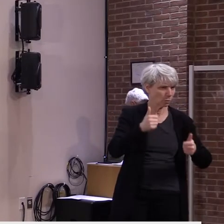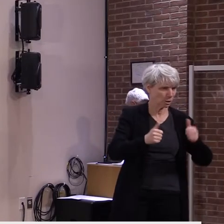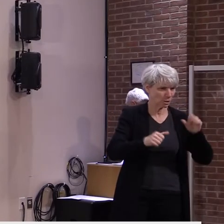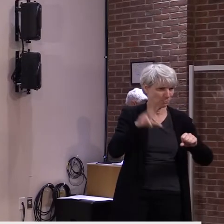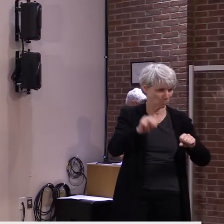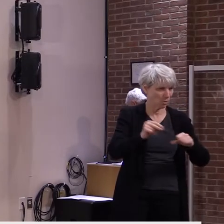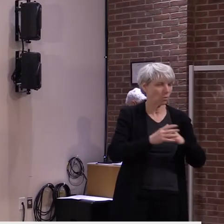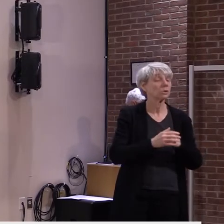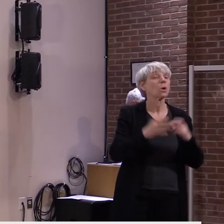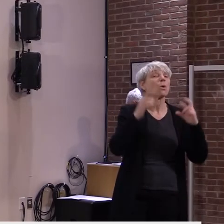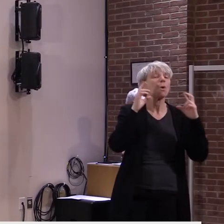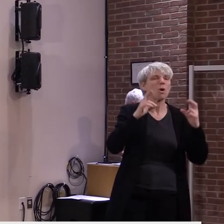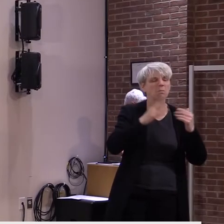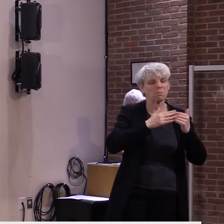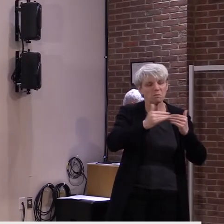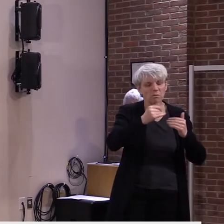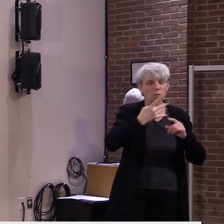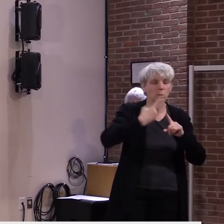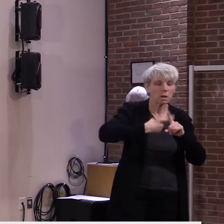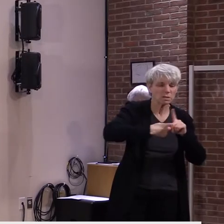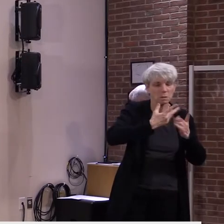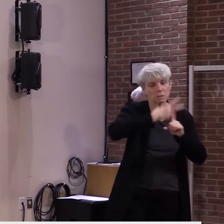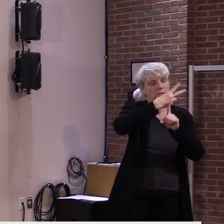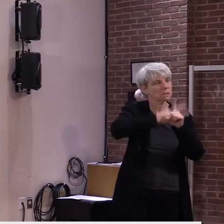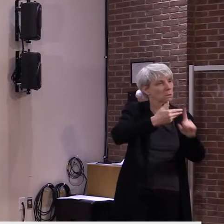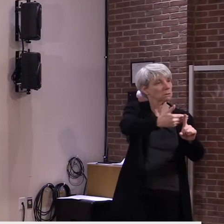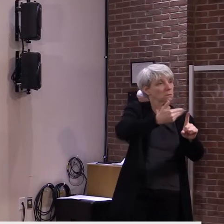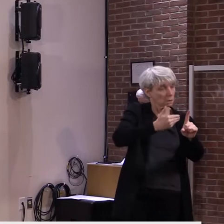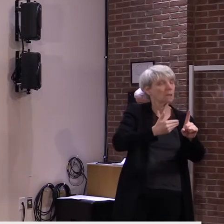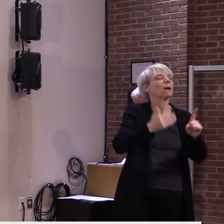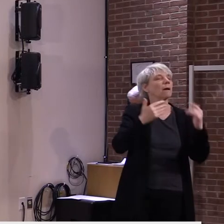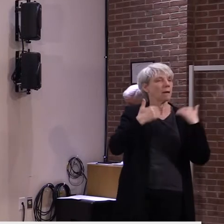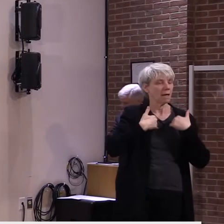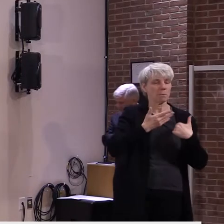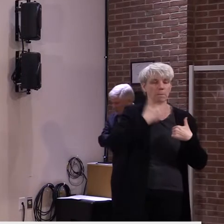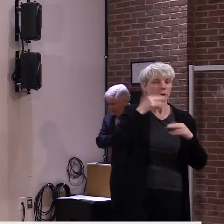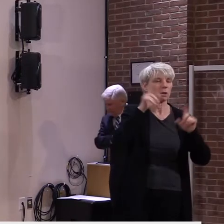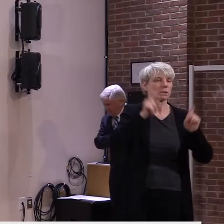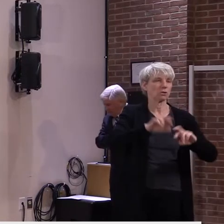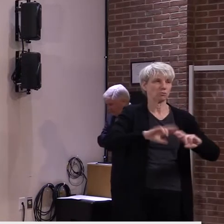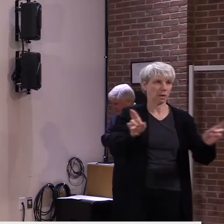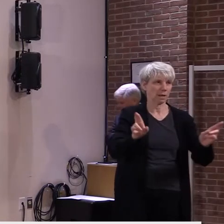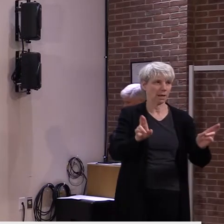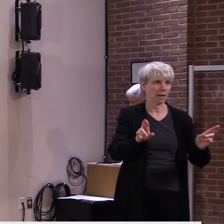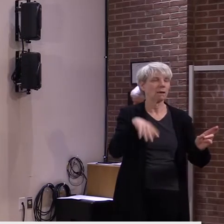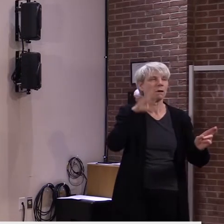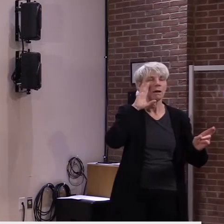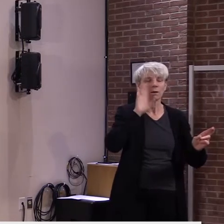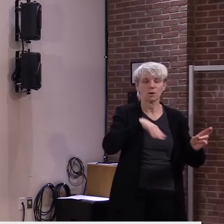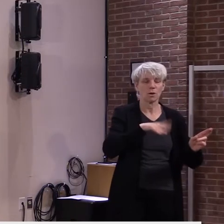that would be appropriate to the question they've asked. So I know that's challenging for them,